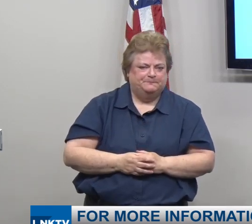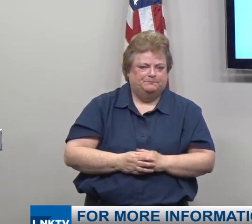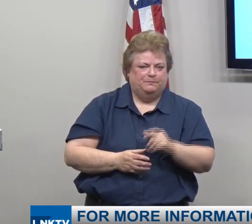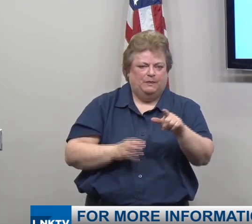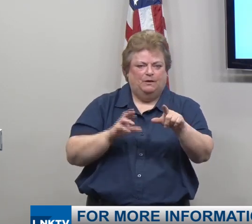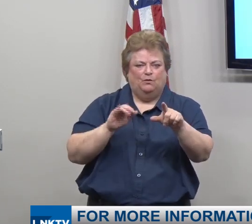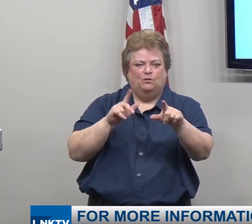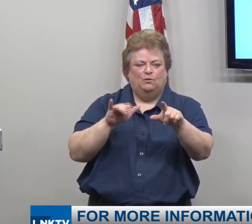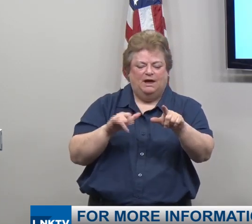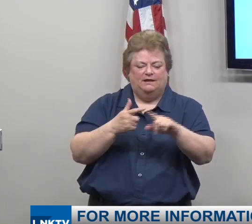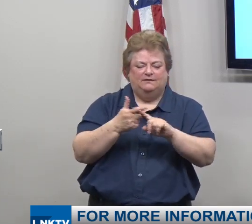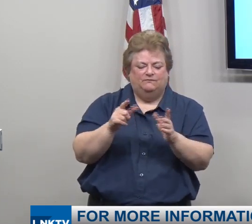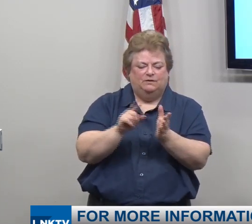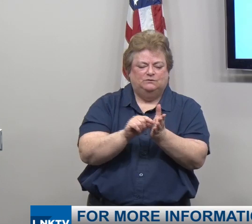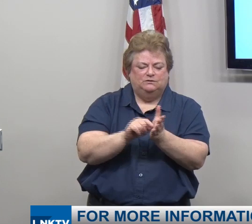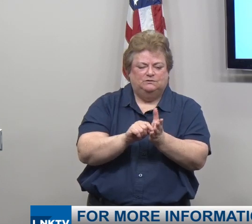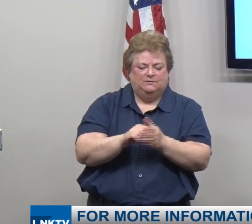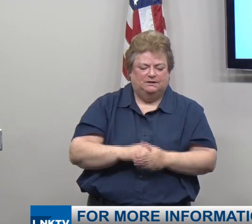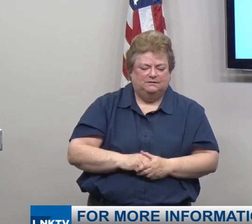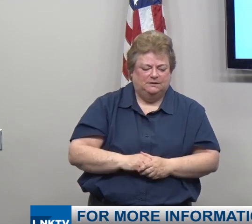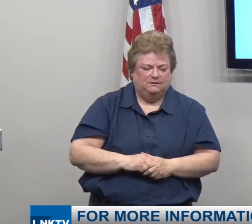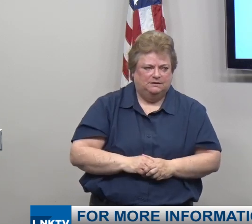Mayor, I have a question for you, Riley from the Journal Star.